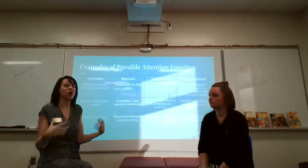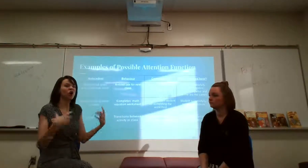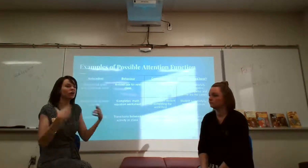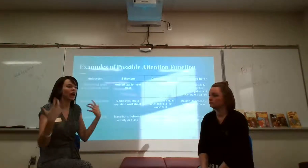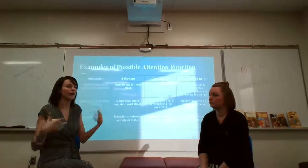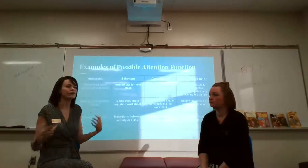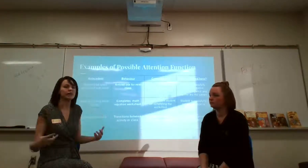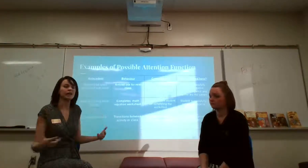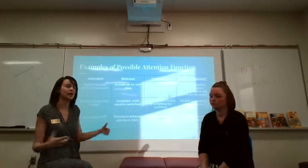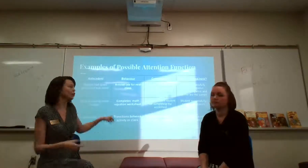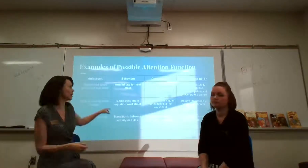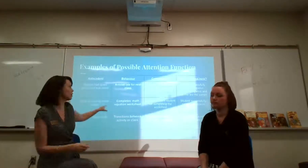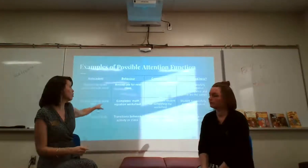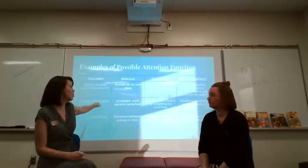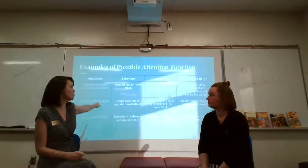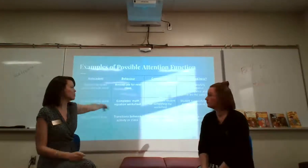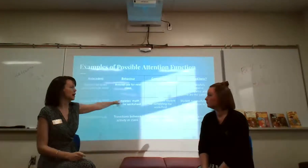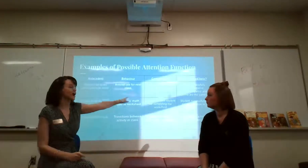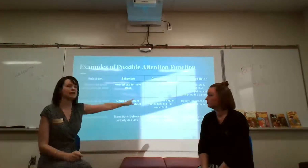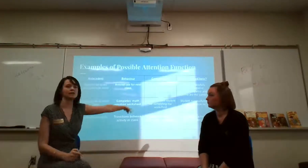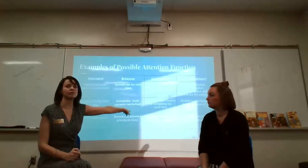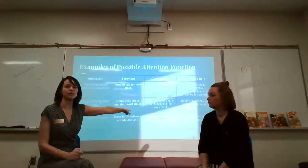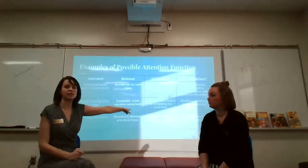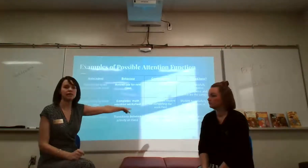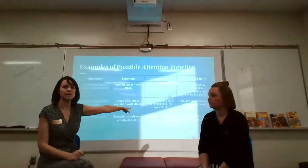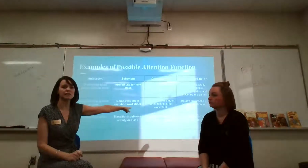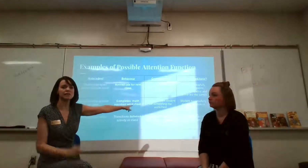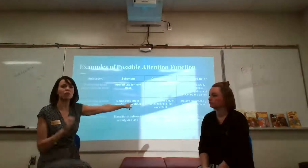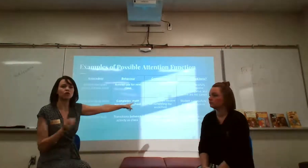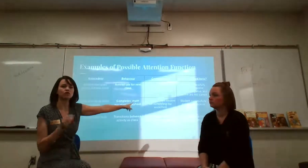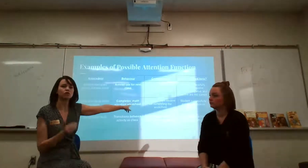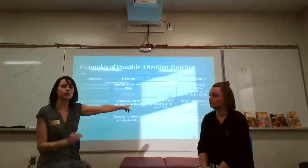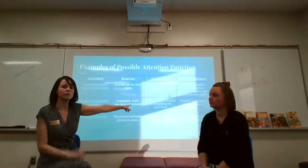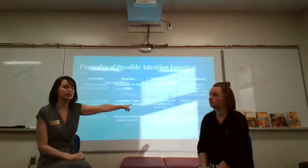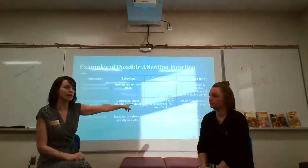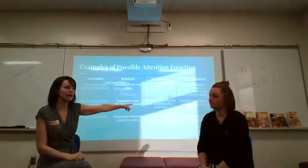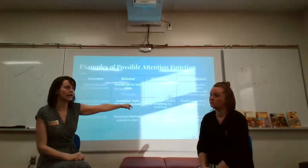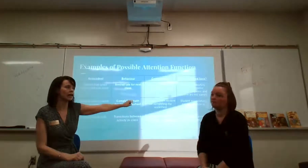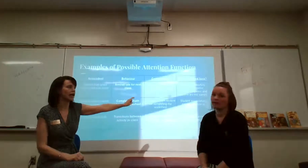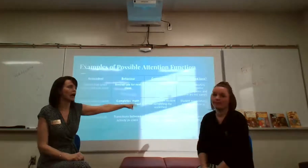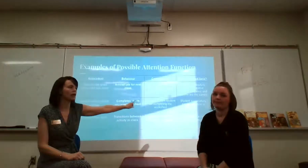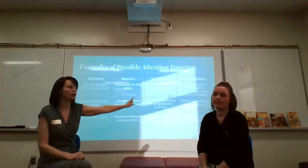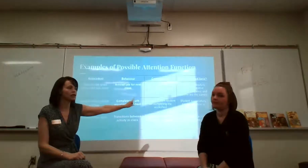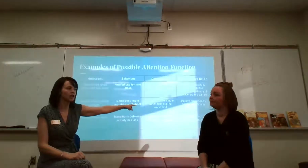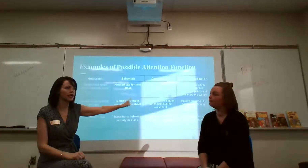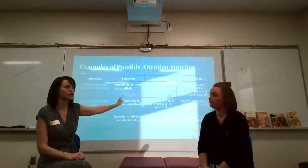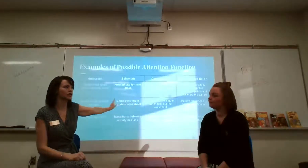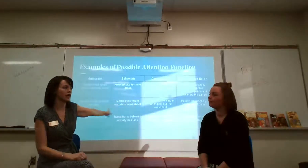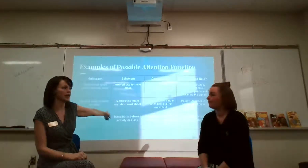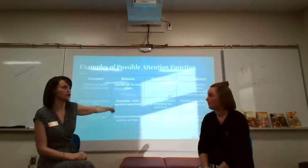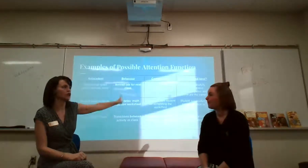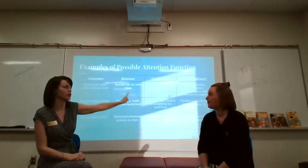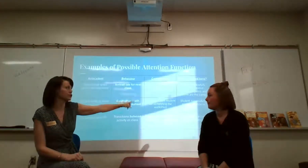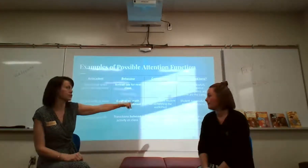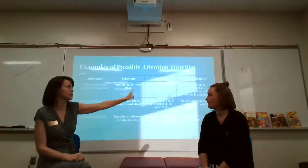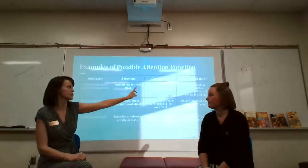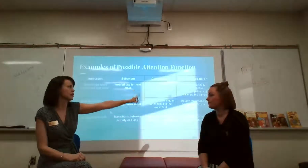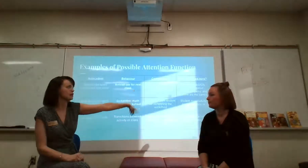all kinds of data around my A's and my C's to see what's truly maintaining it and how can we change the A's, change the C's to